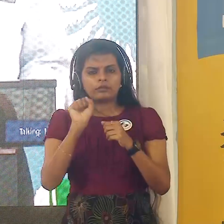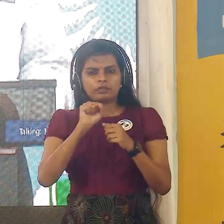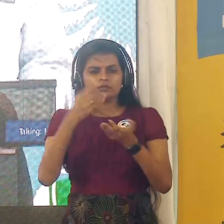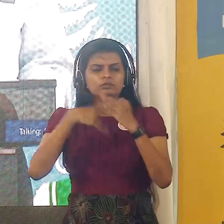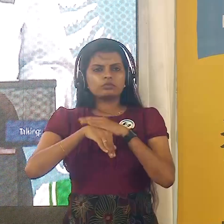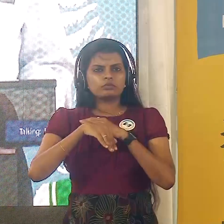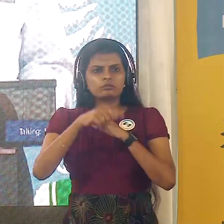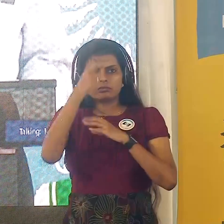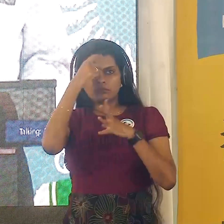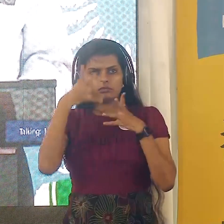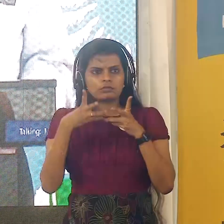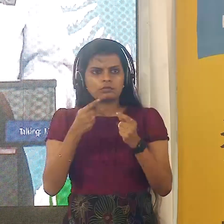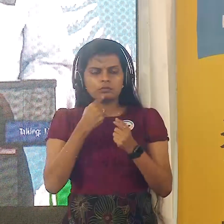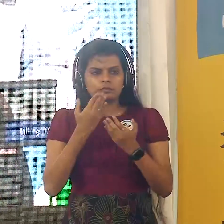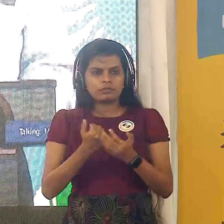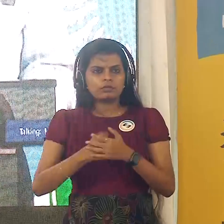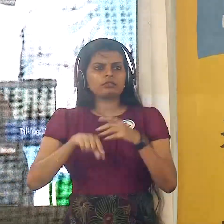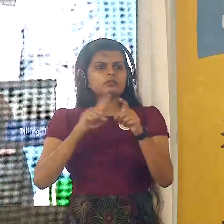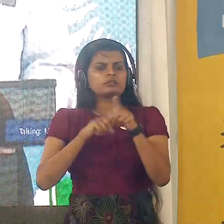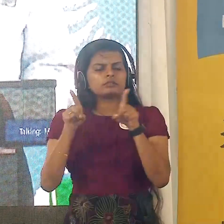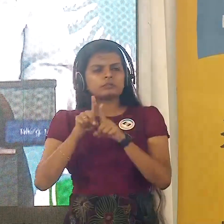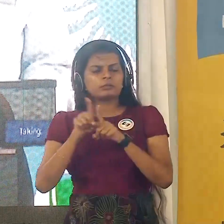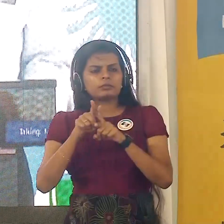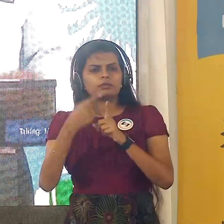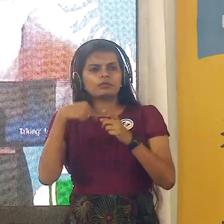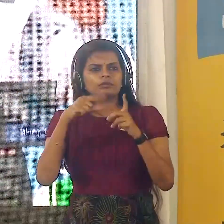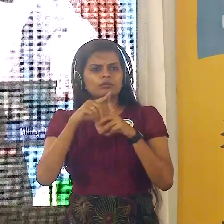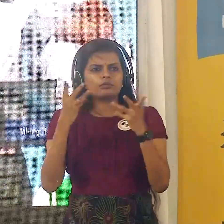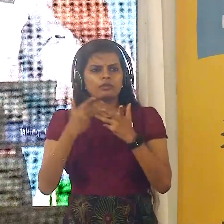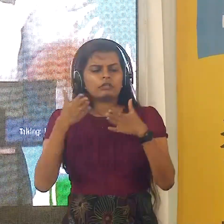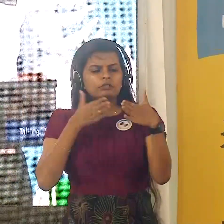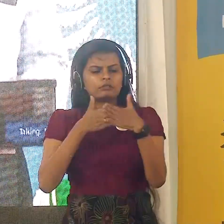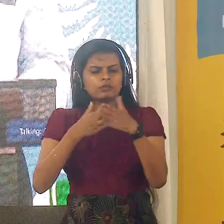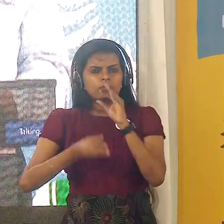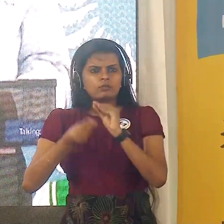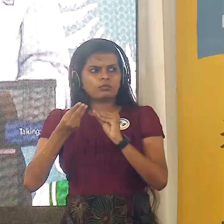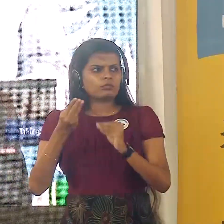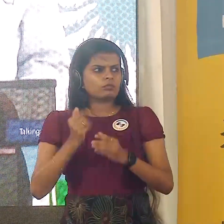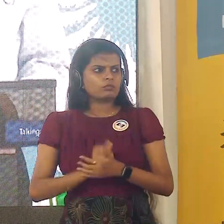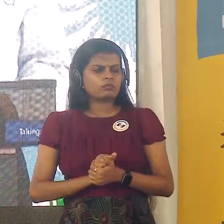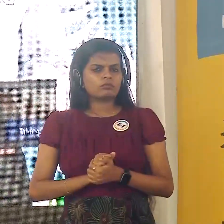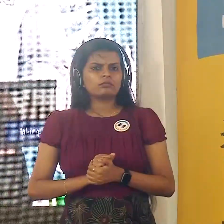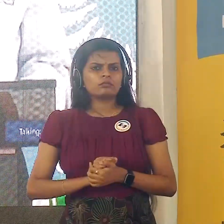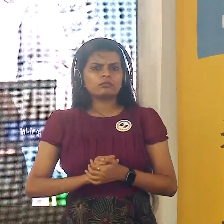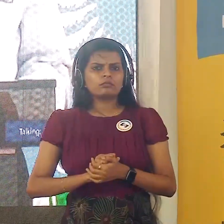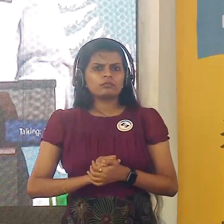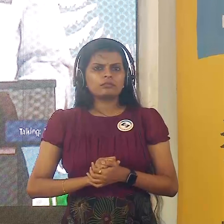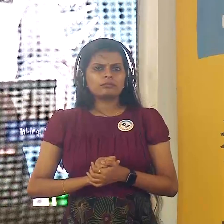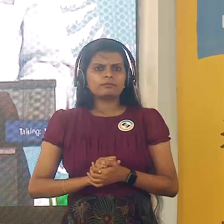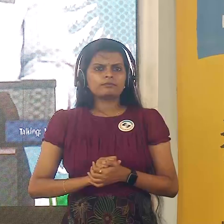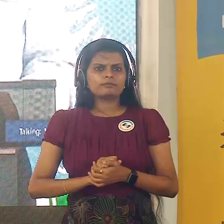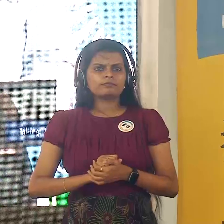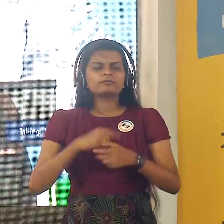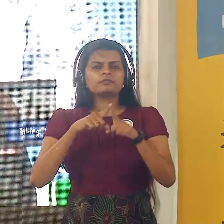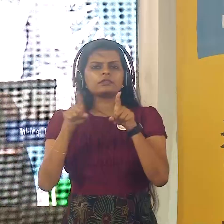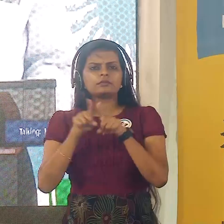making, that the model that Kerala has been aspiring for is made very difficult by the union policies, is that we need